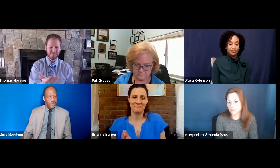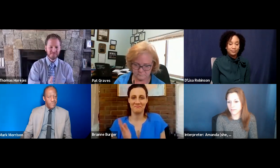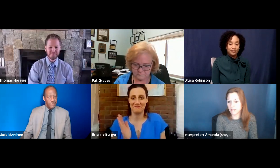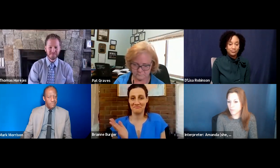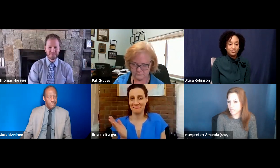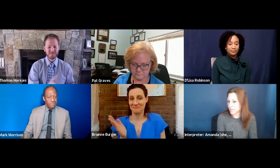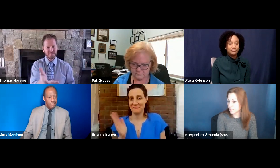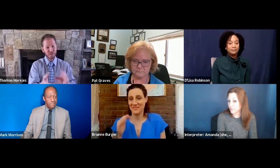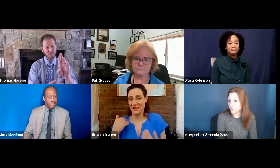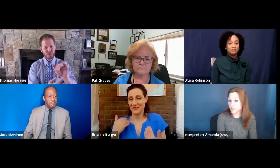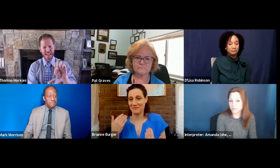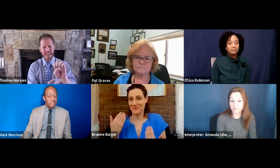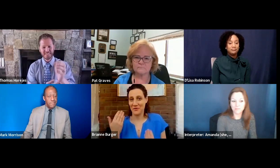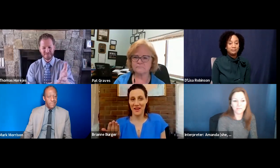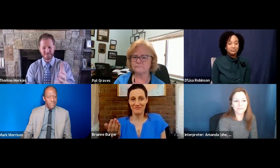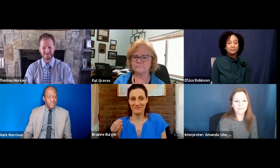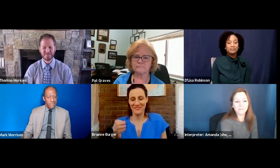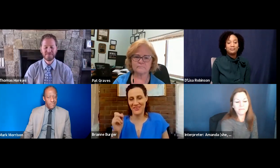request? Anyone like to answer first?